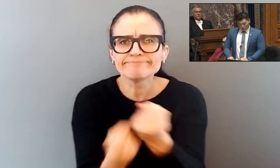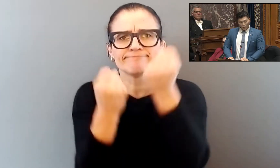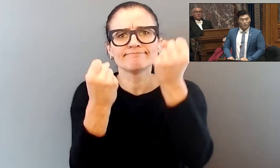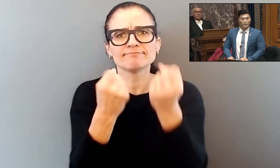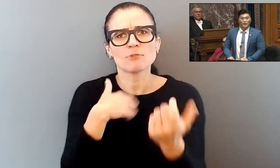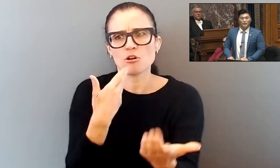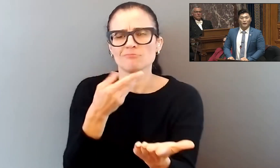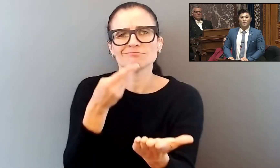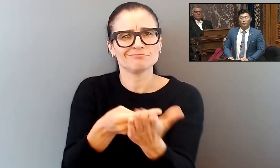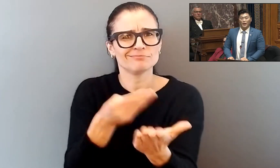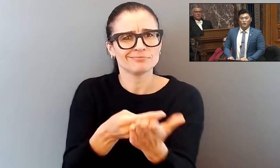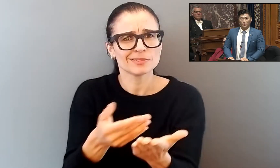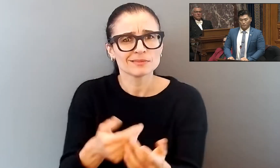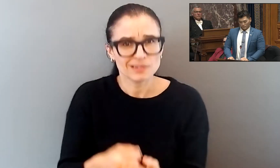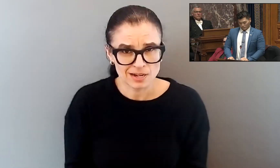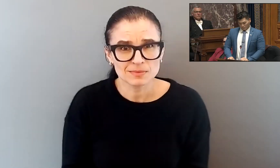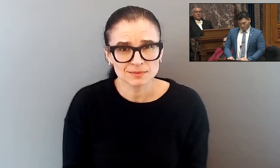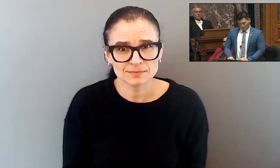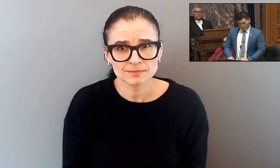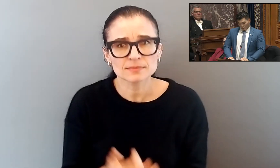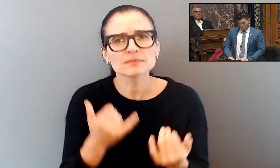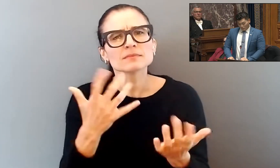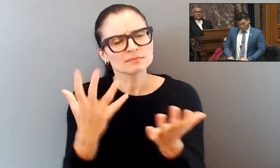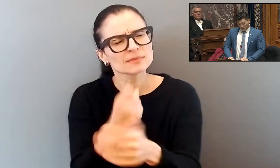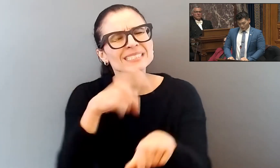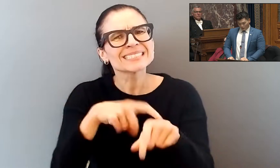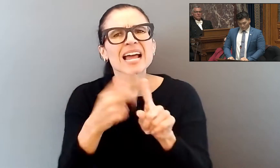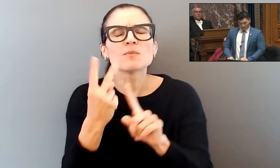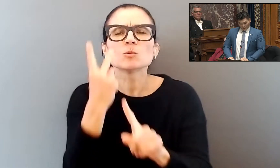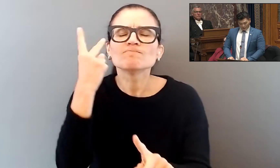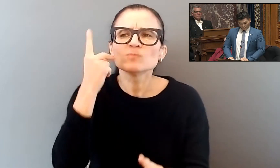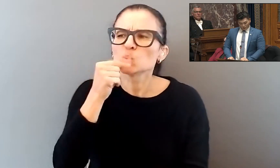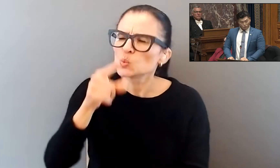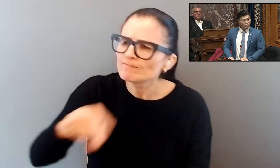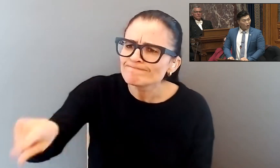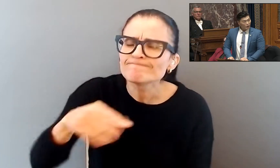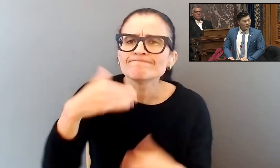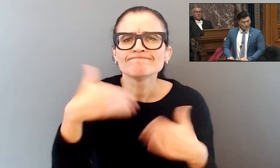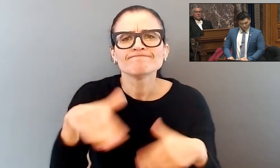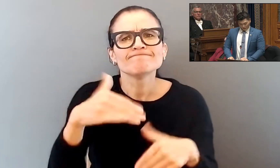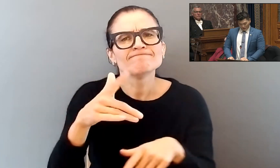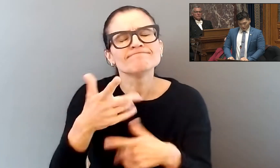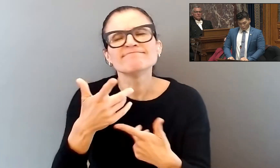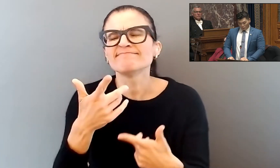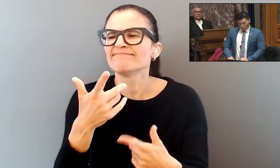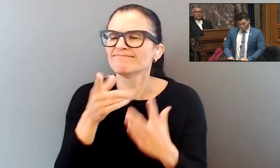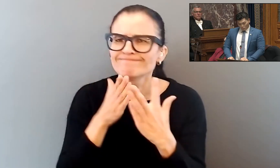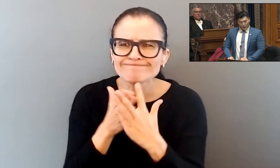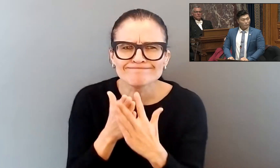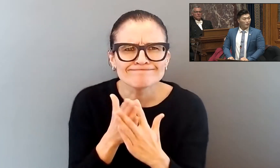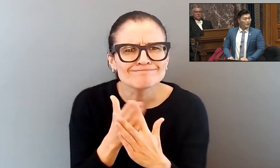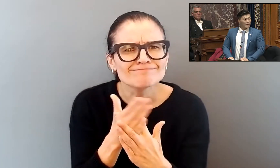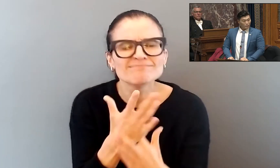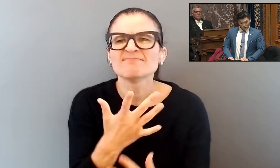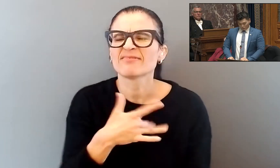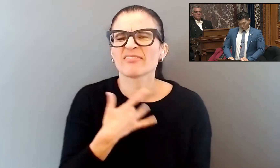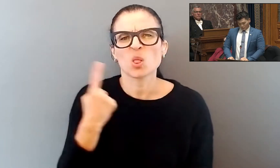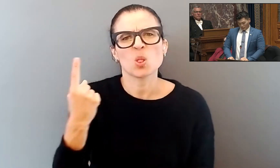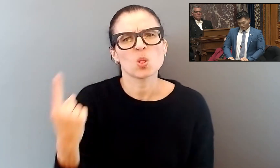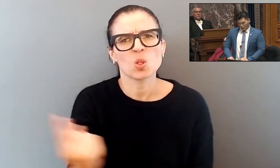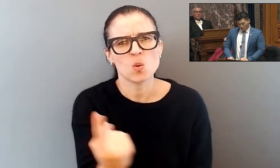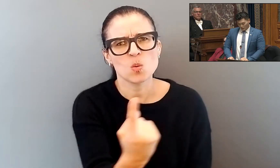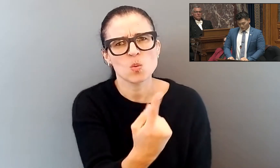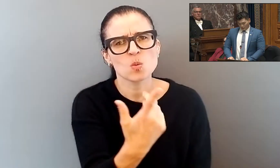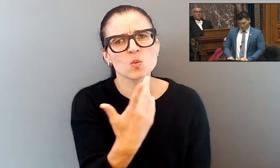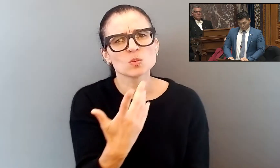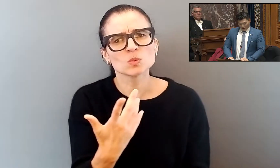extend generosity and compassion. The spirit of Thanksgiving is strongest when we open up our tables,